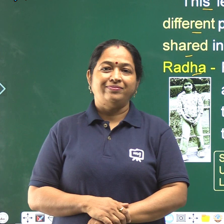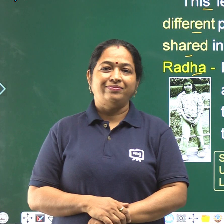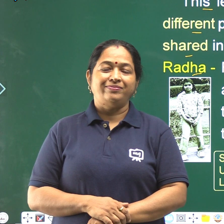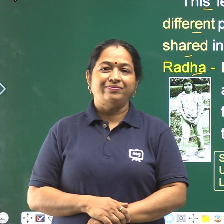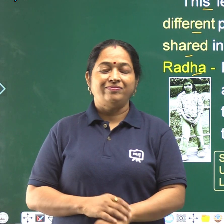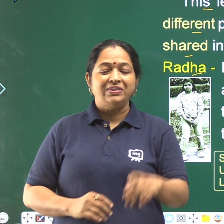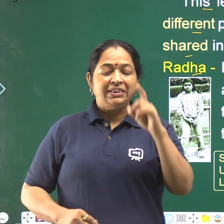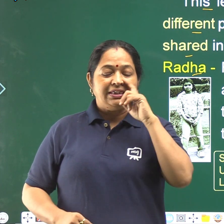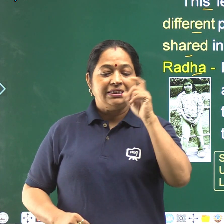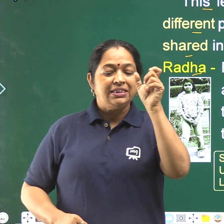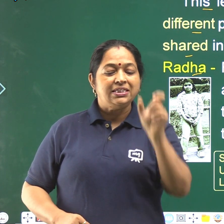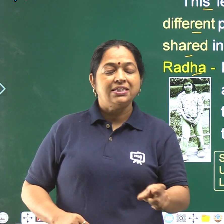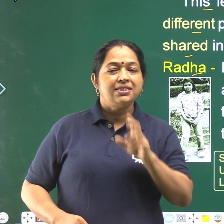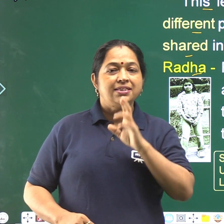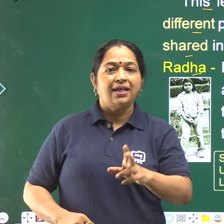She said